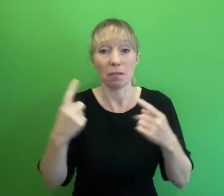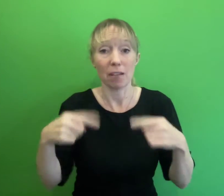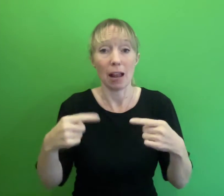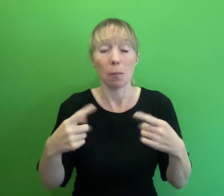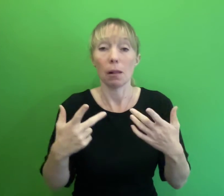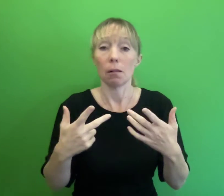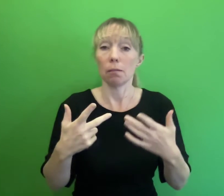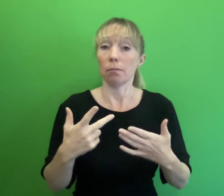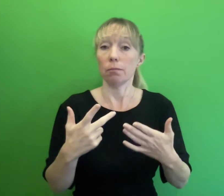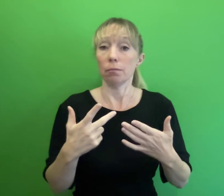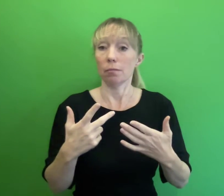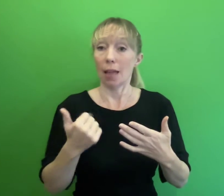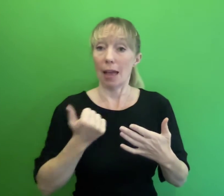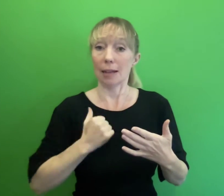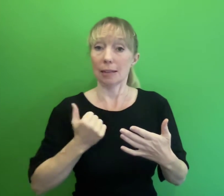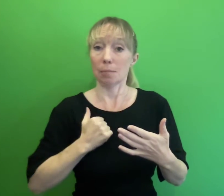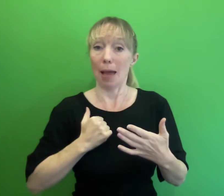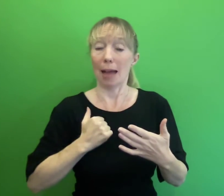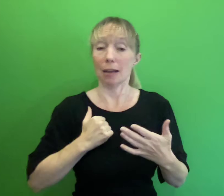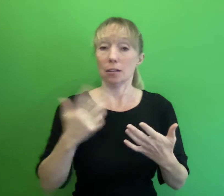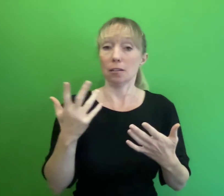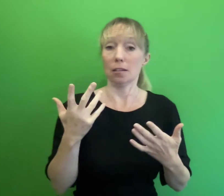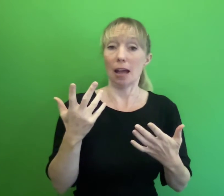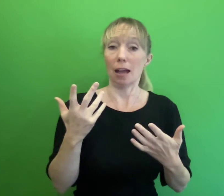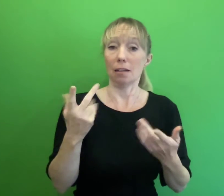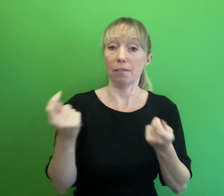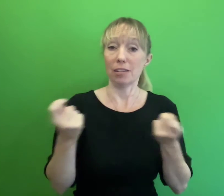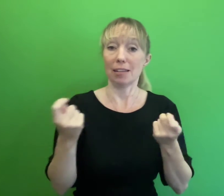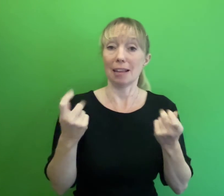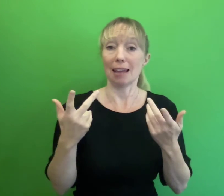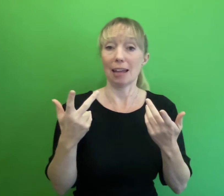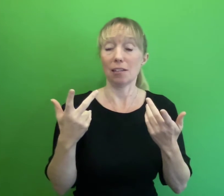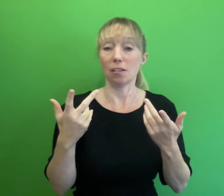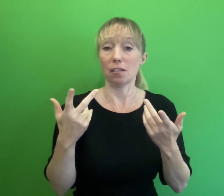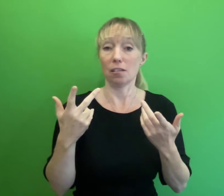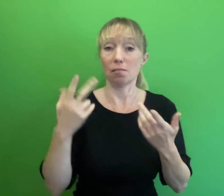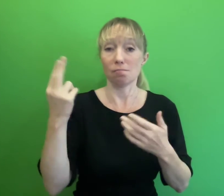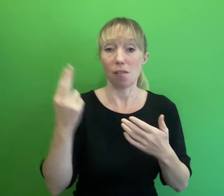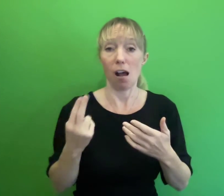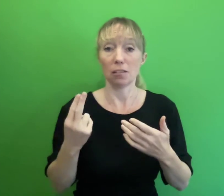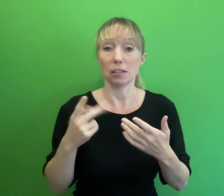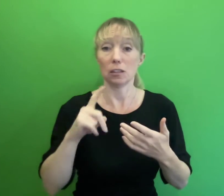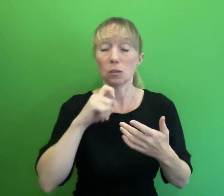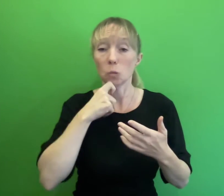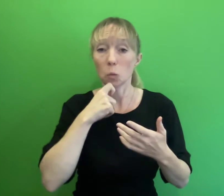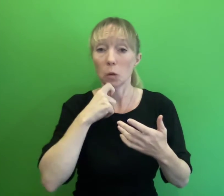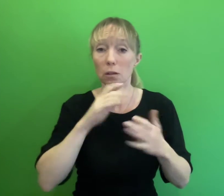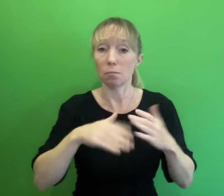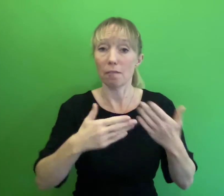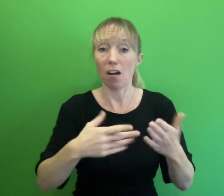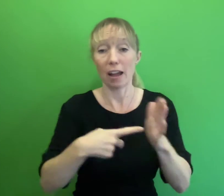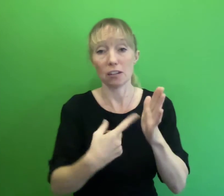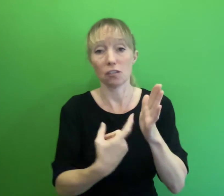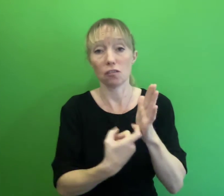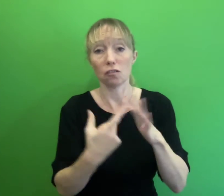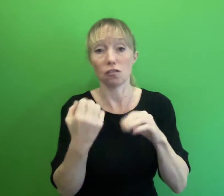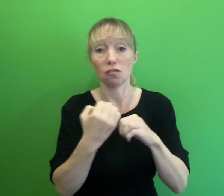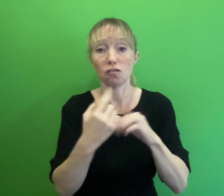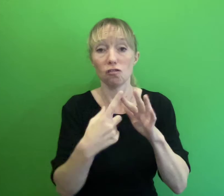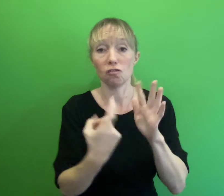facilitators and readers would provide their own trigger warnings relied on an assumption that as deaf and disabled people, they would be aware of what